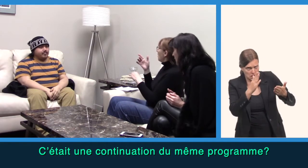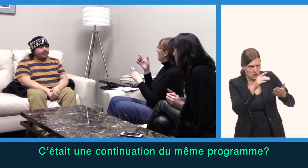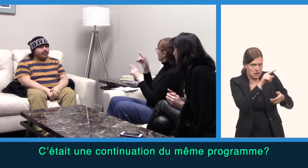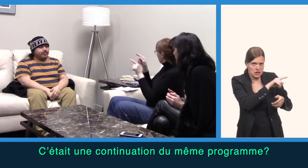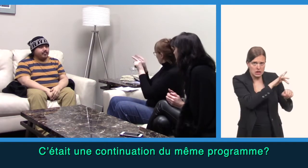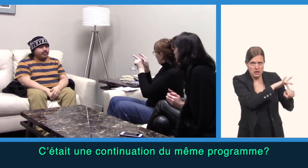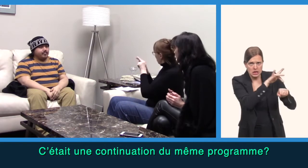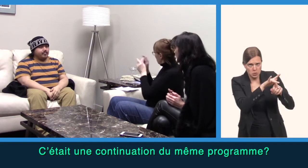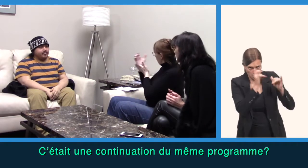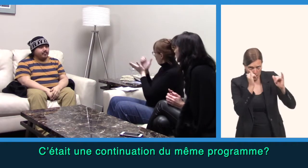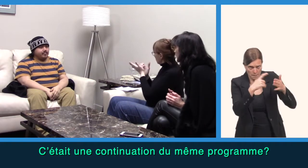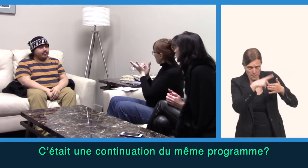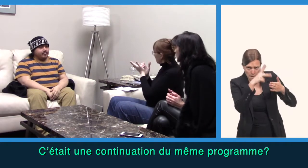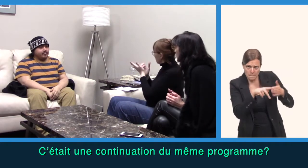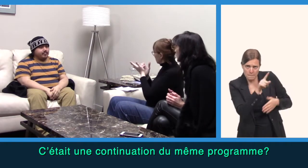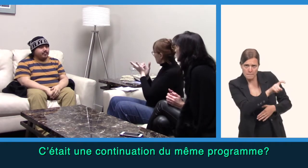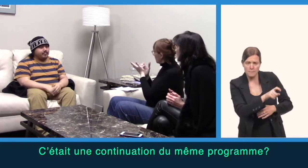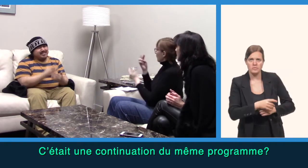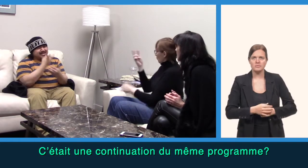same program?